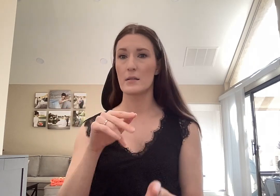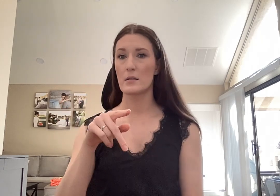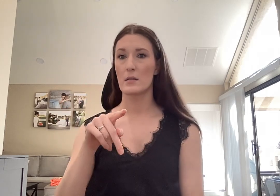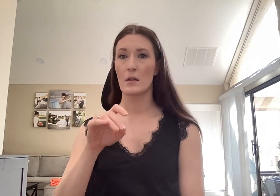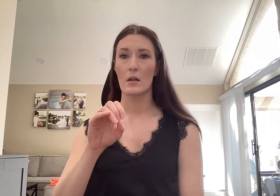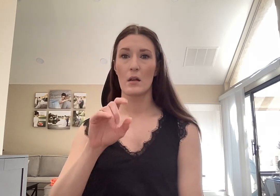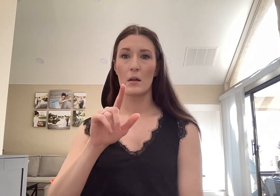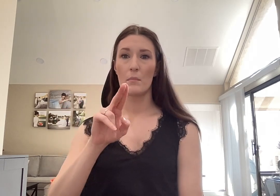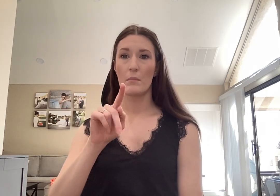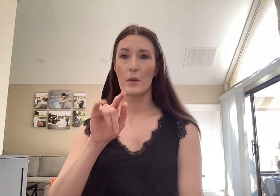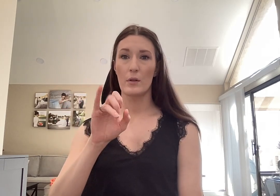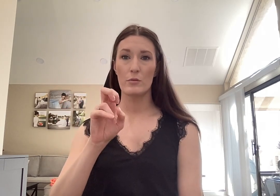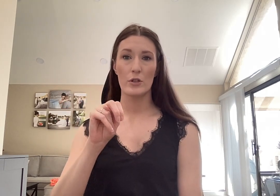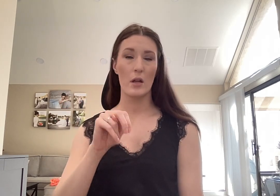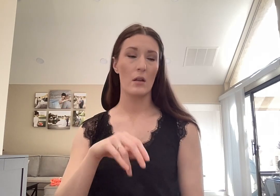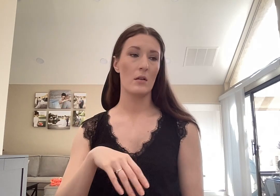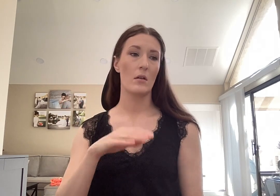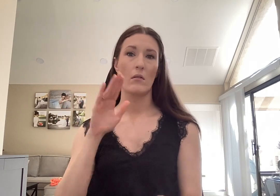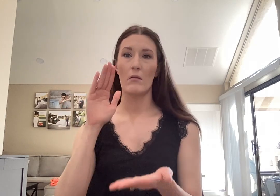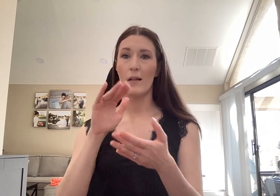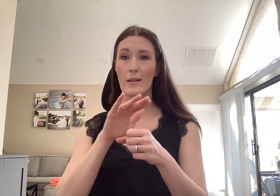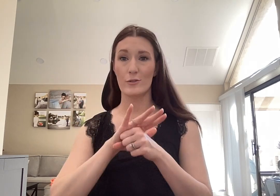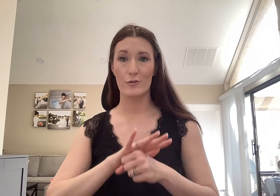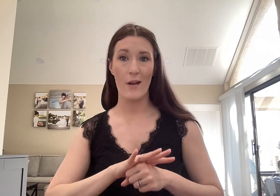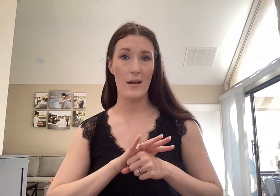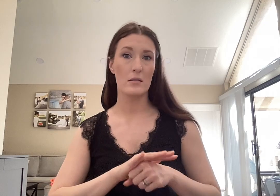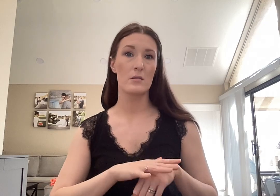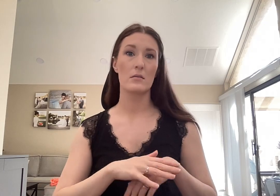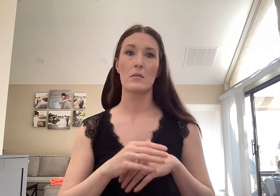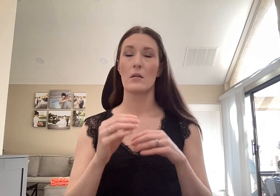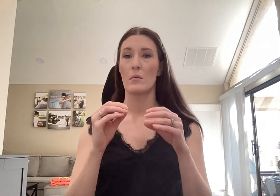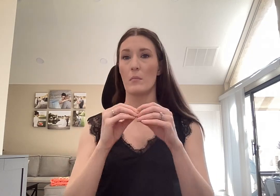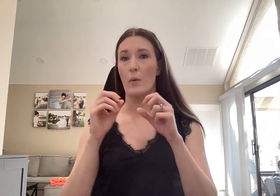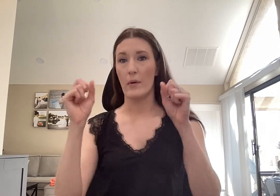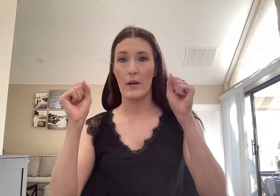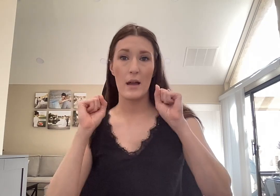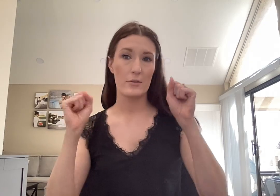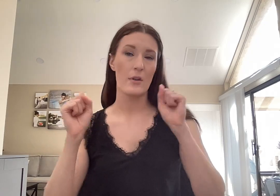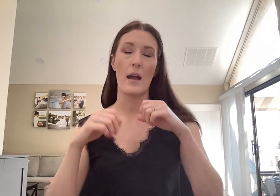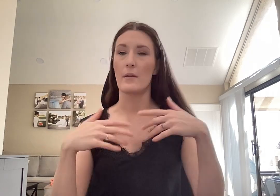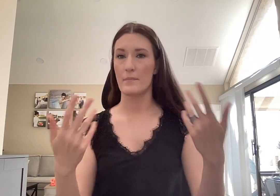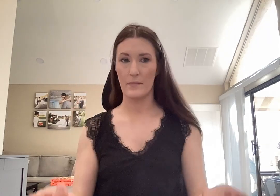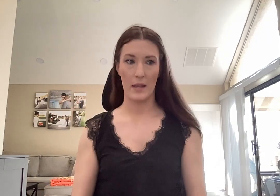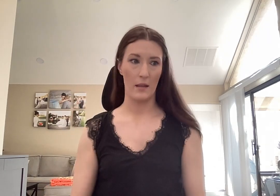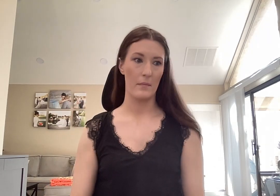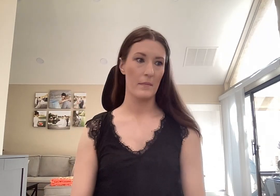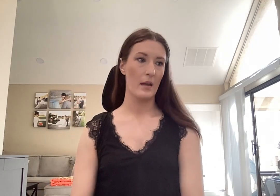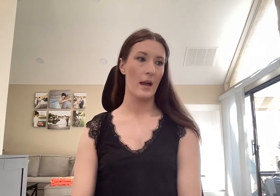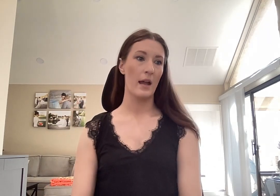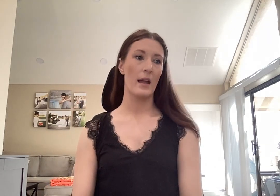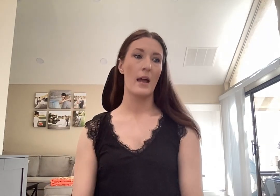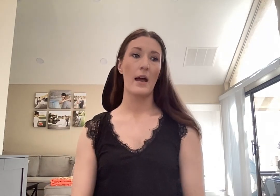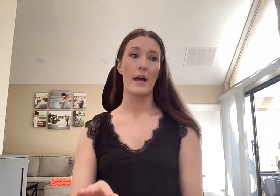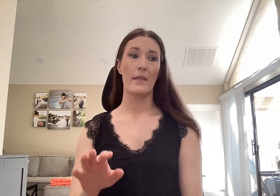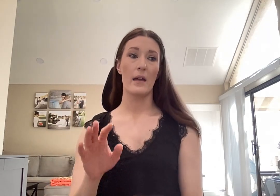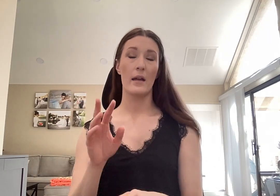Less pollution, less stress, more exercise. Okay, and